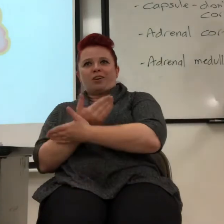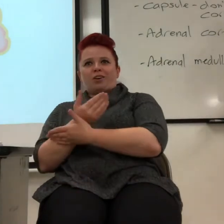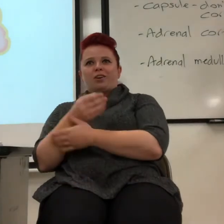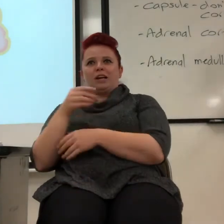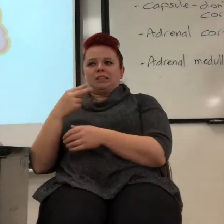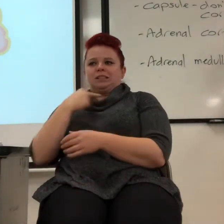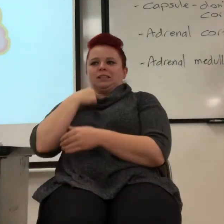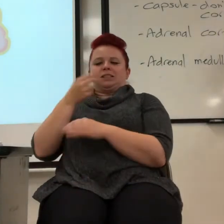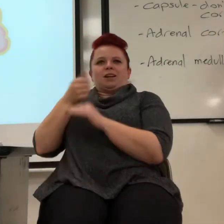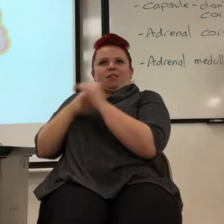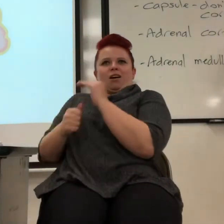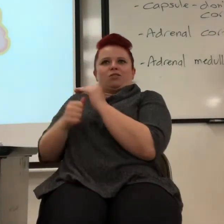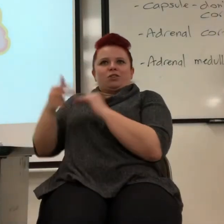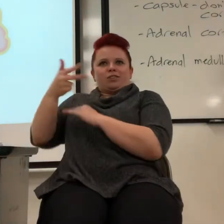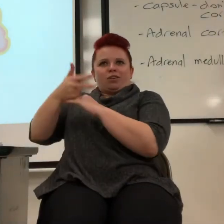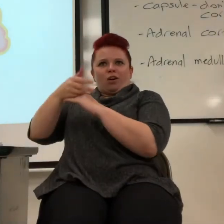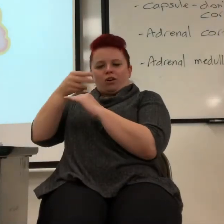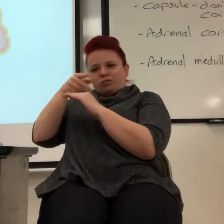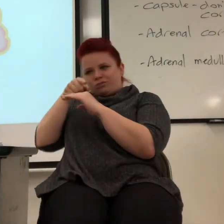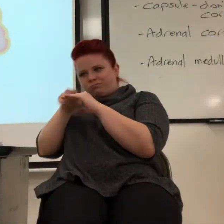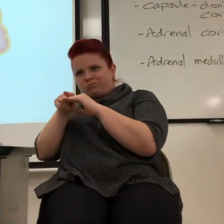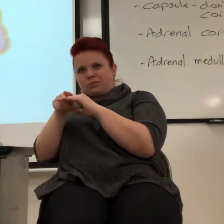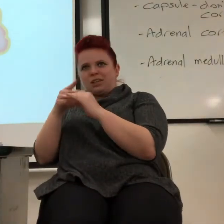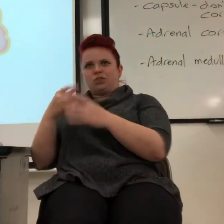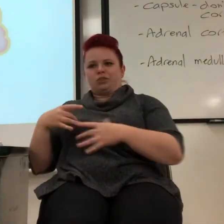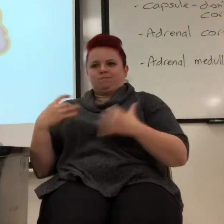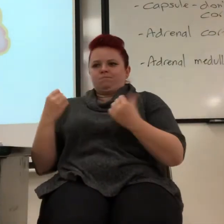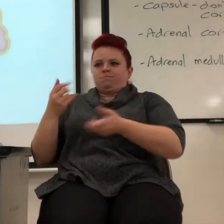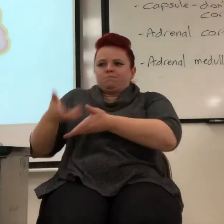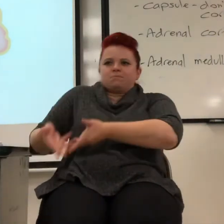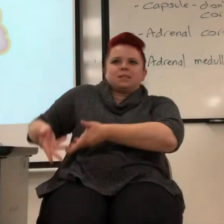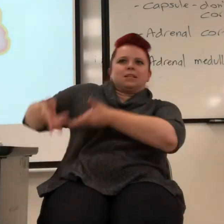Increase metabolic strength.